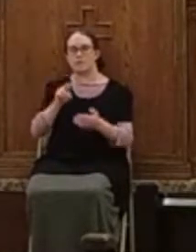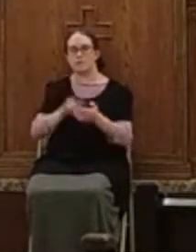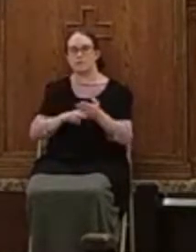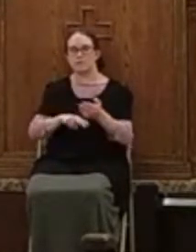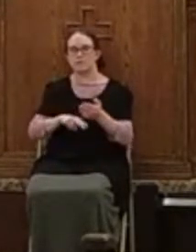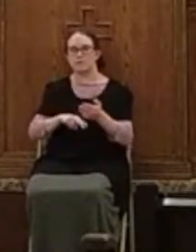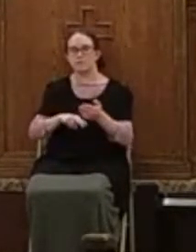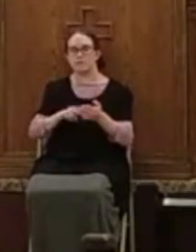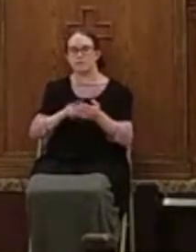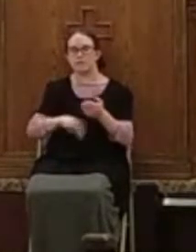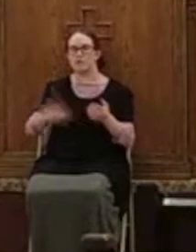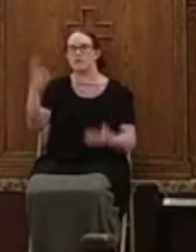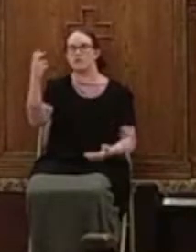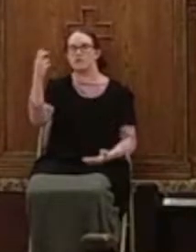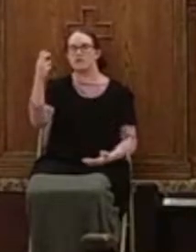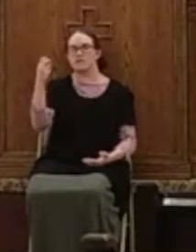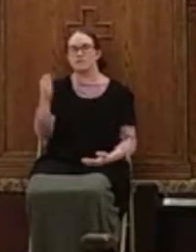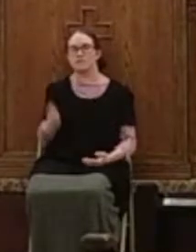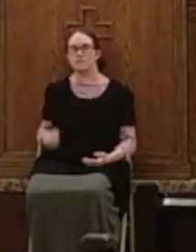look at verse 13,